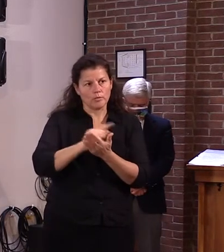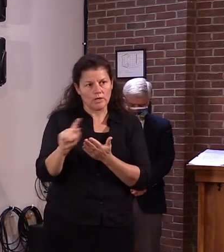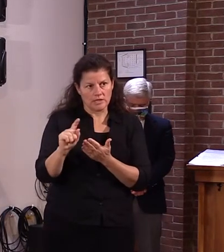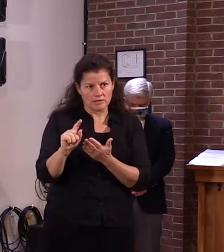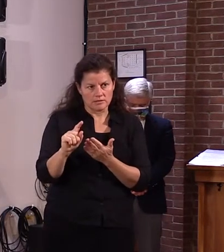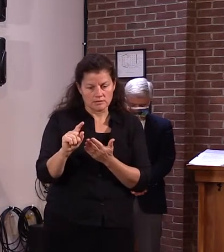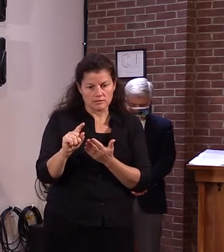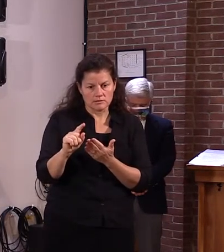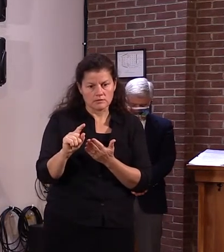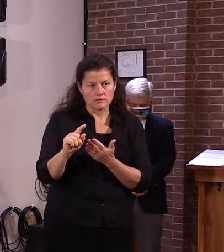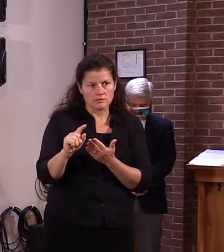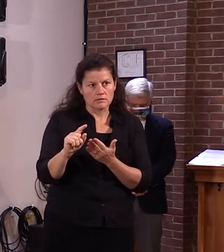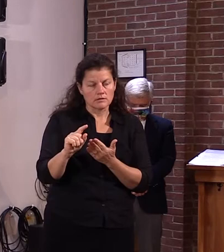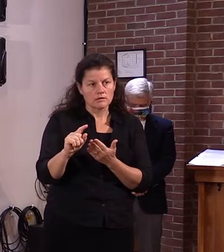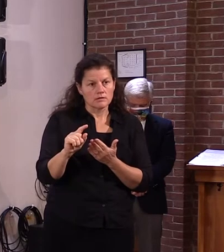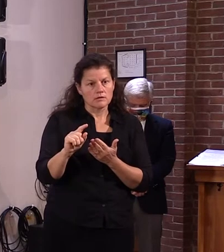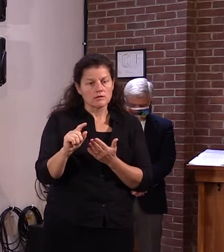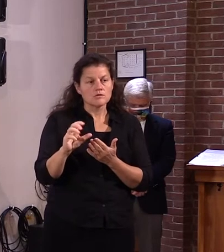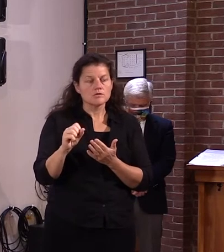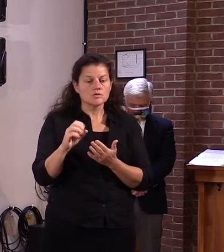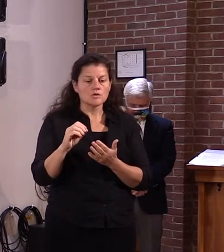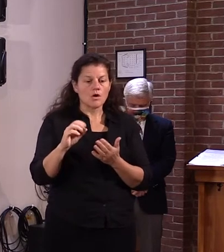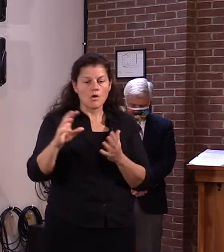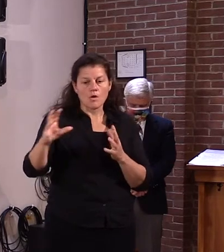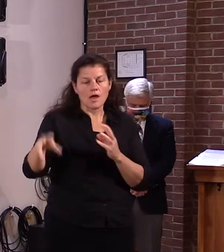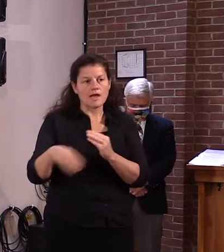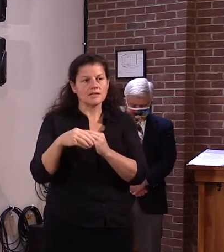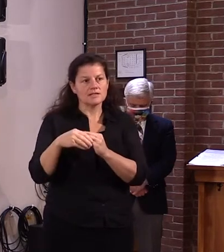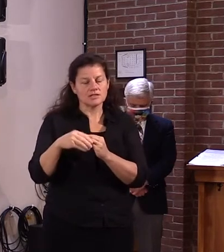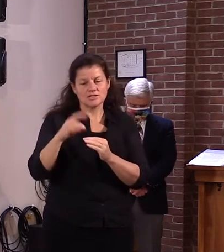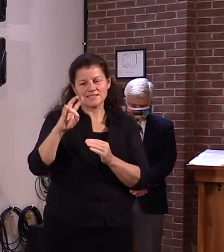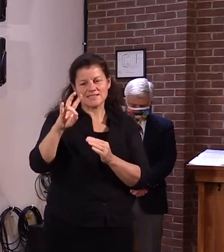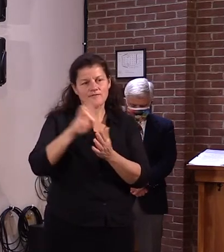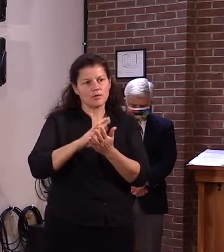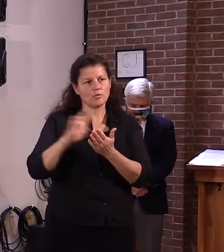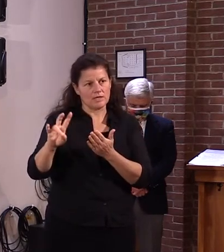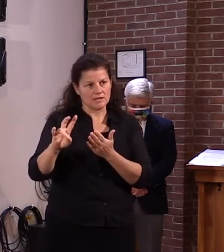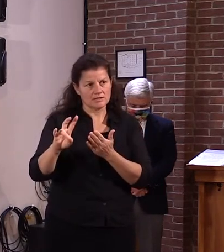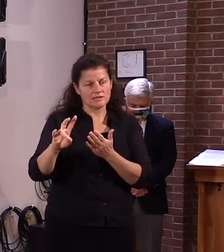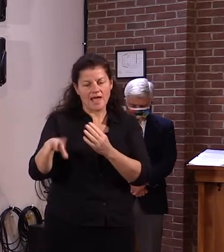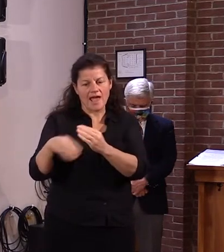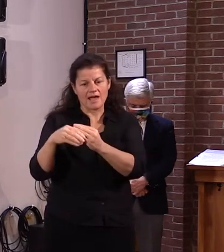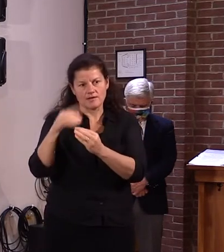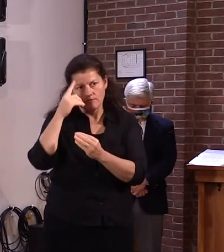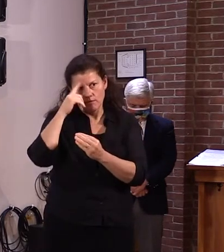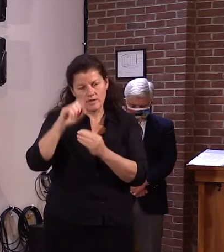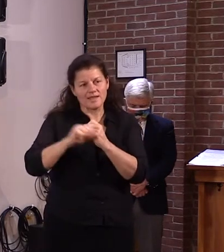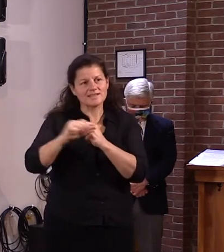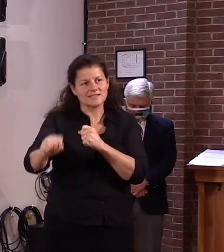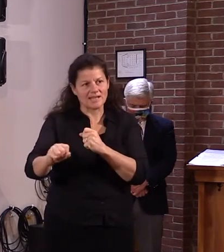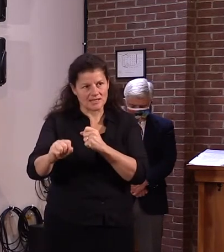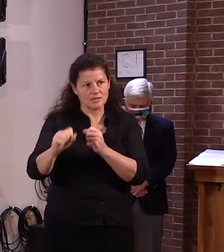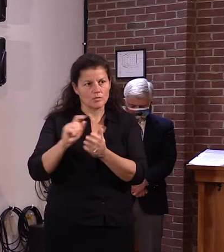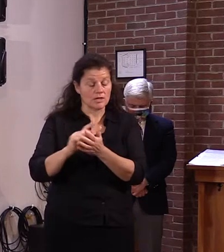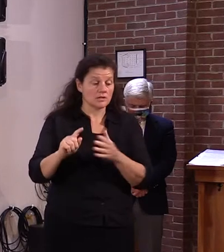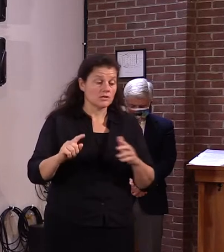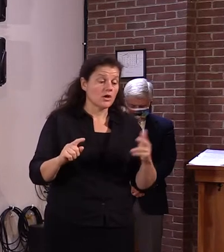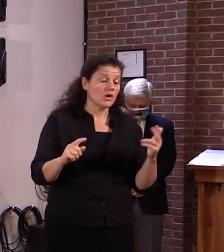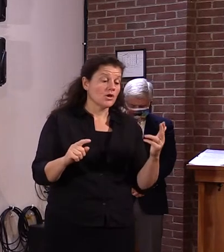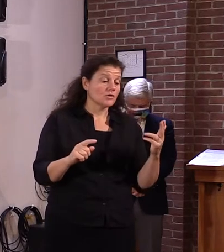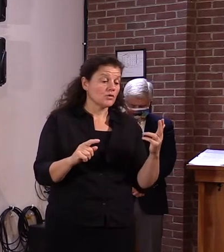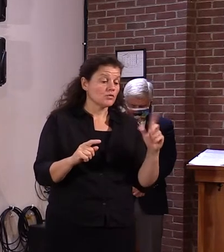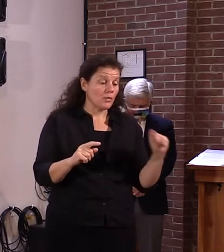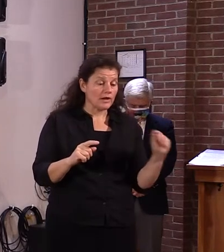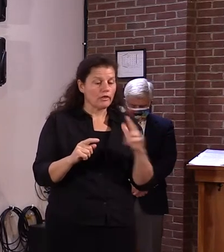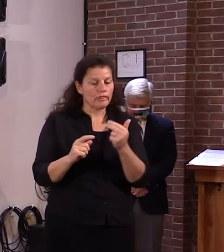benefits, that's another 13-week program. So there's an additional 7 weeks added on to the extended benefits program when